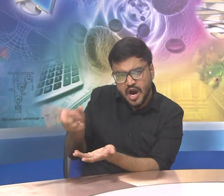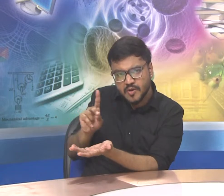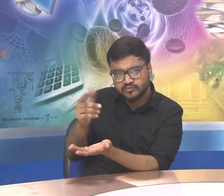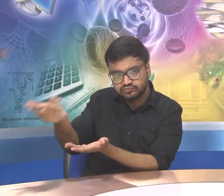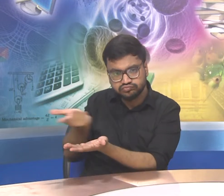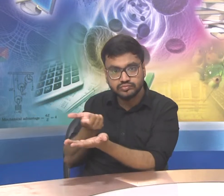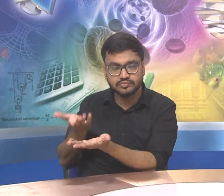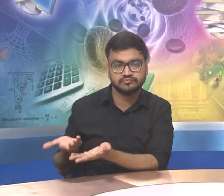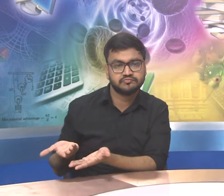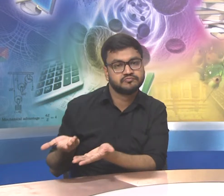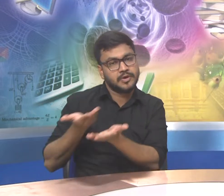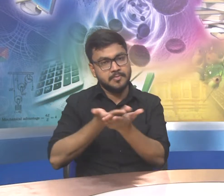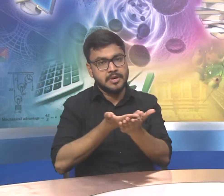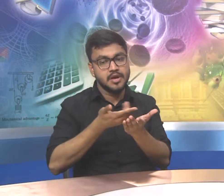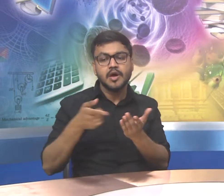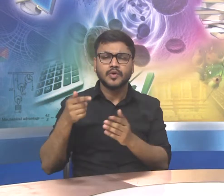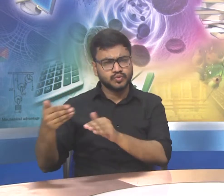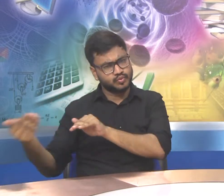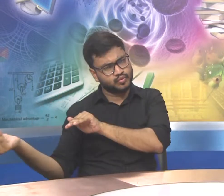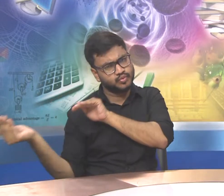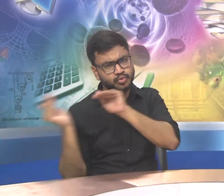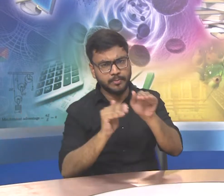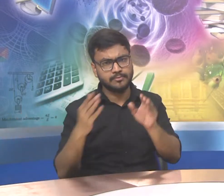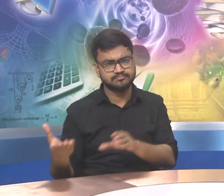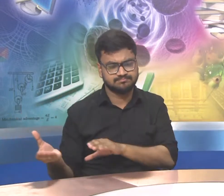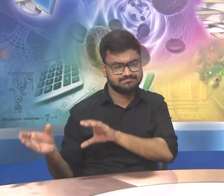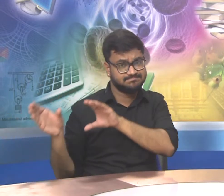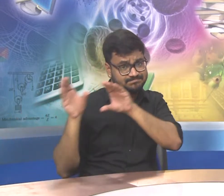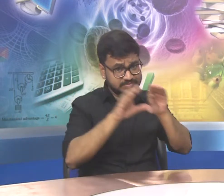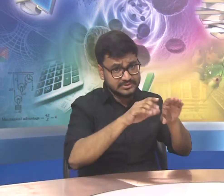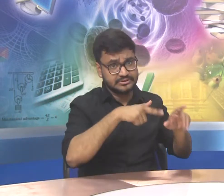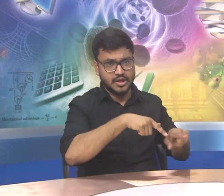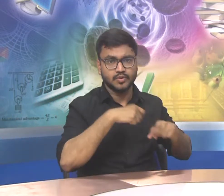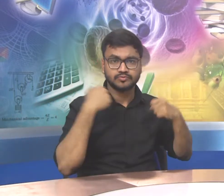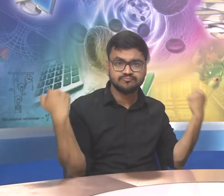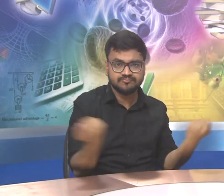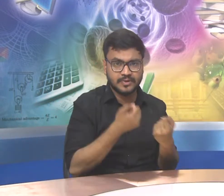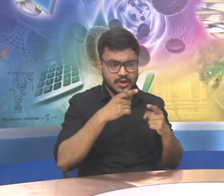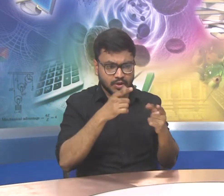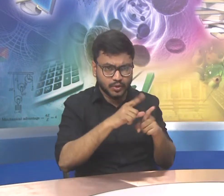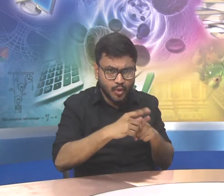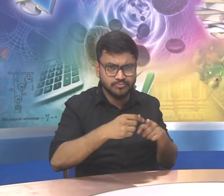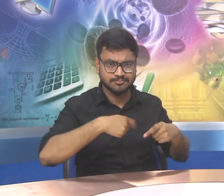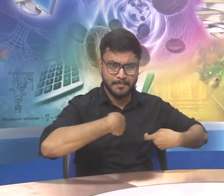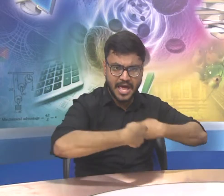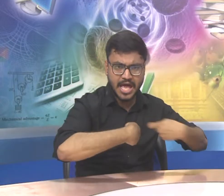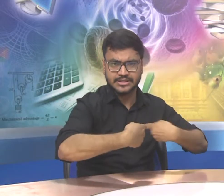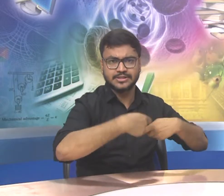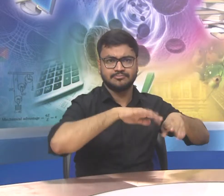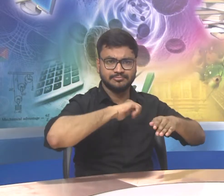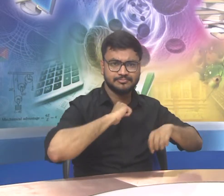So this bank, Small Industries Development, help you in many